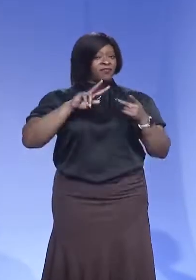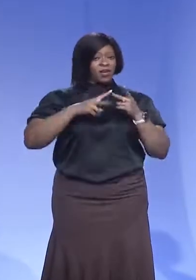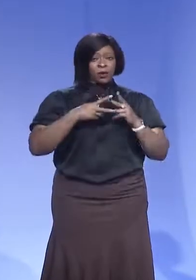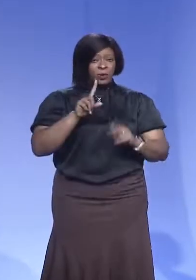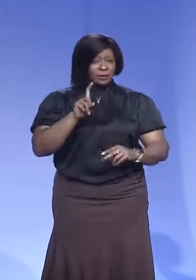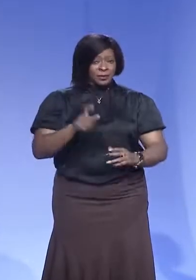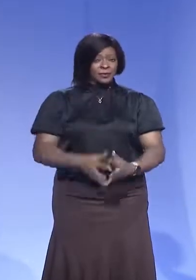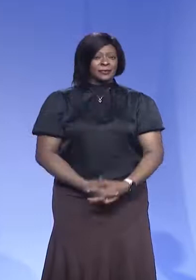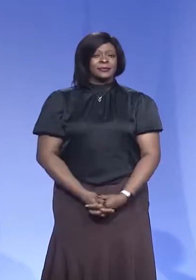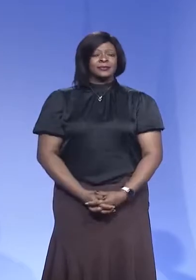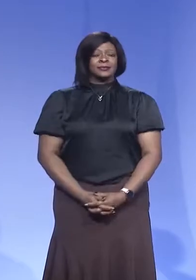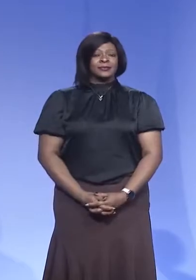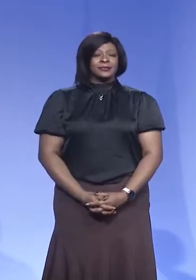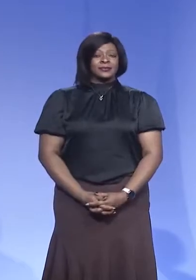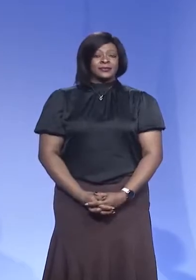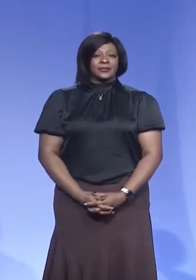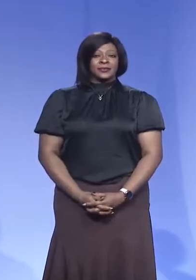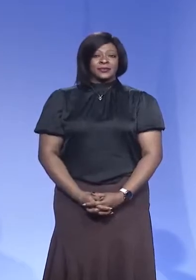follow-up?